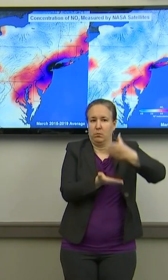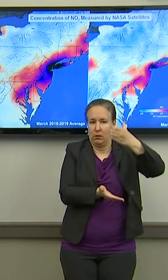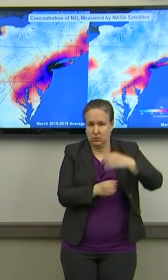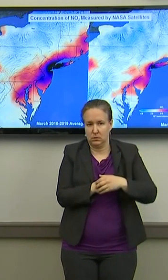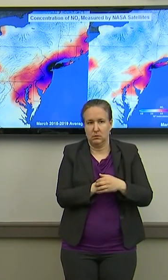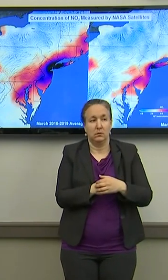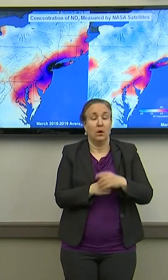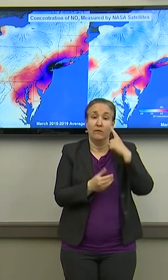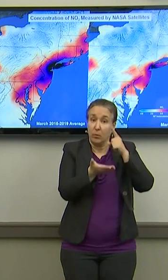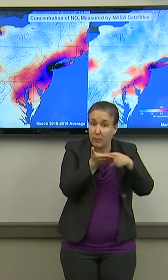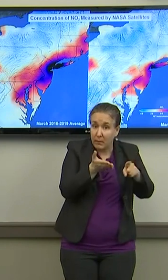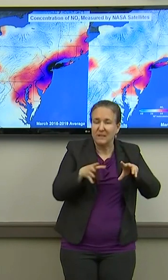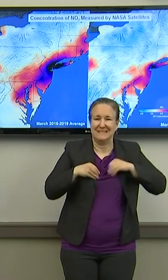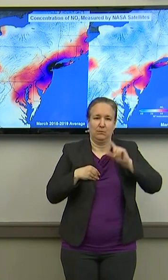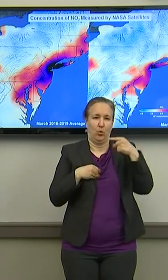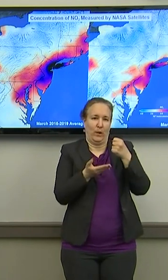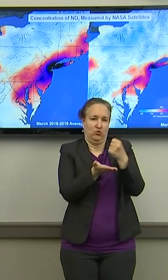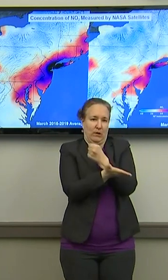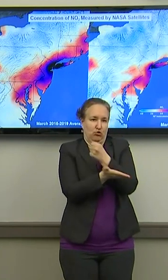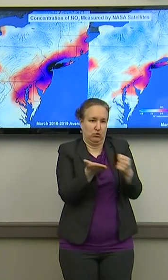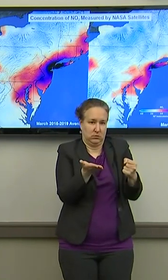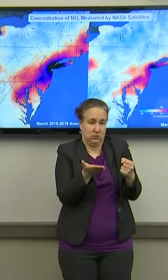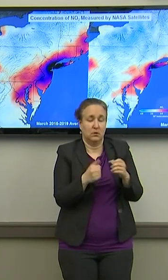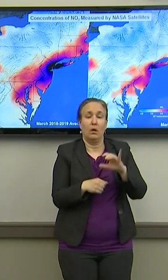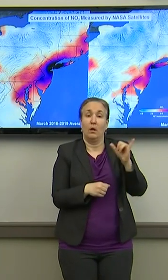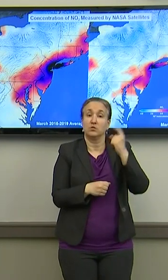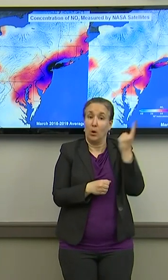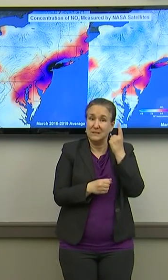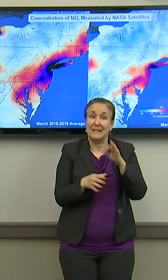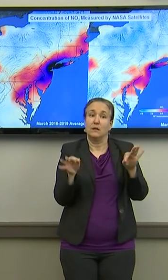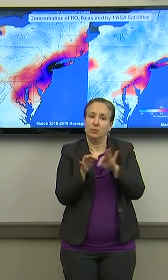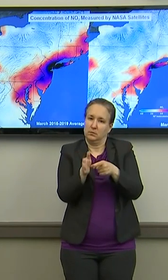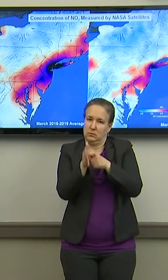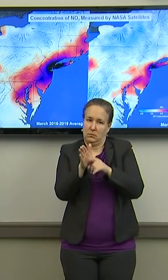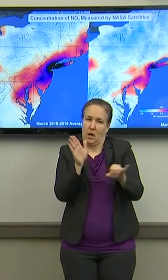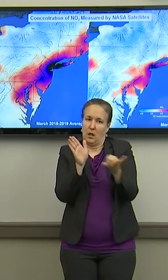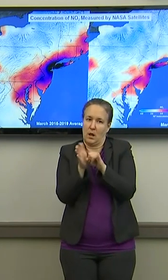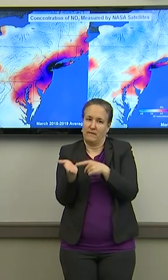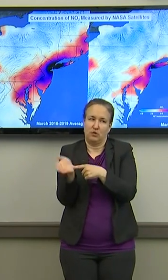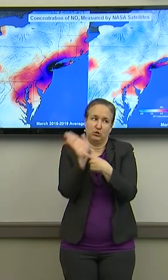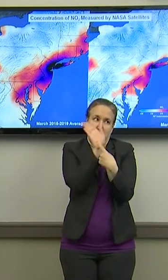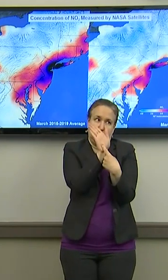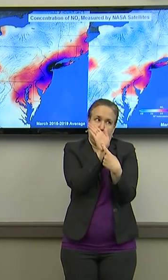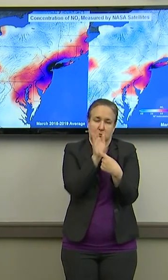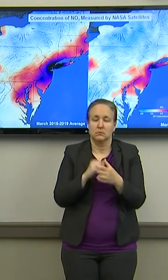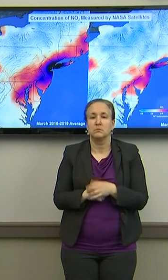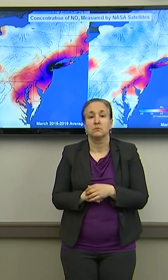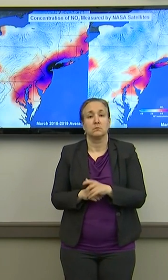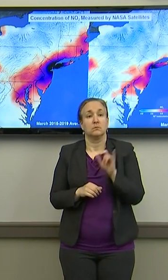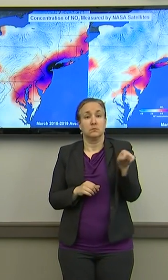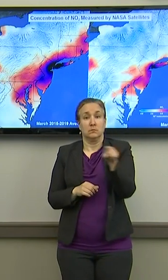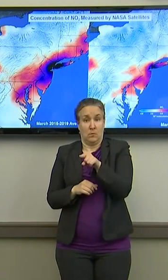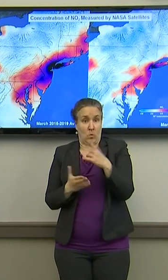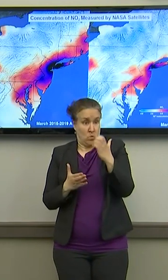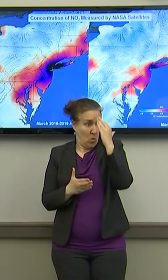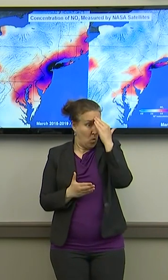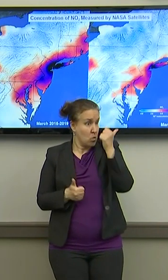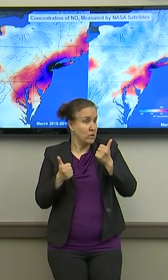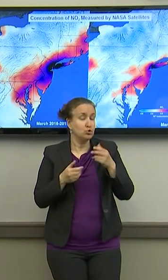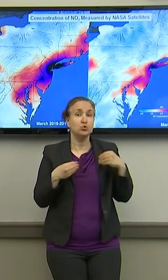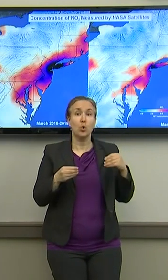are accepted for payment, and as always, identification is required. So if you want to find out which stores